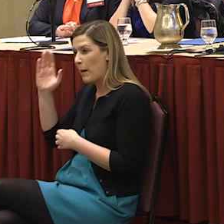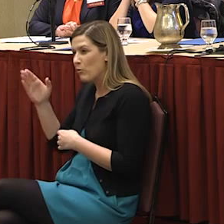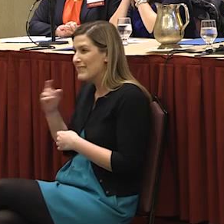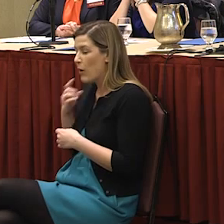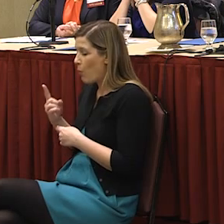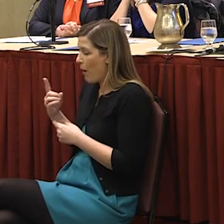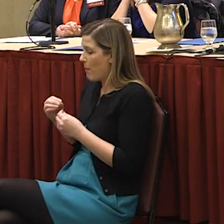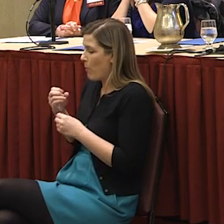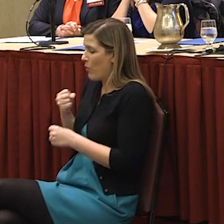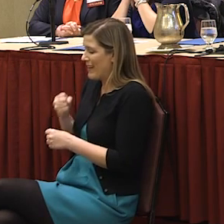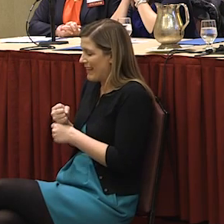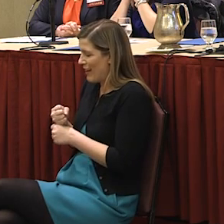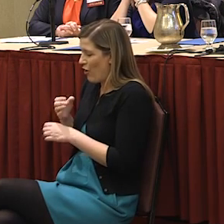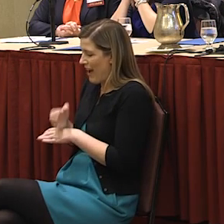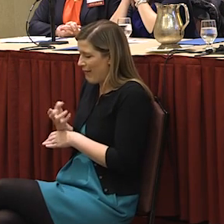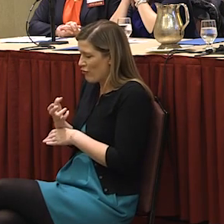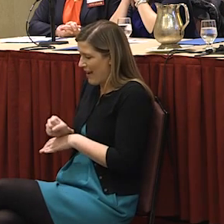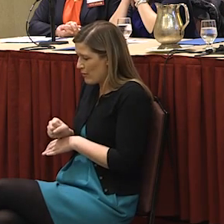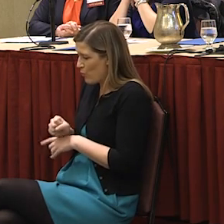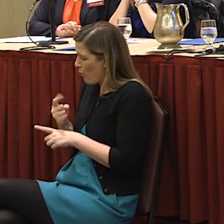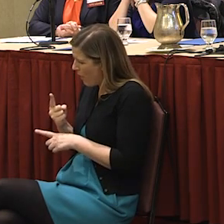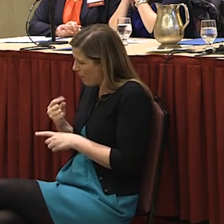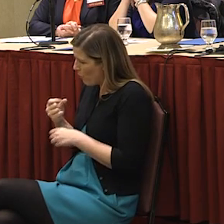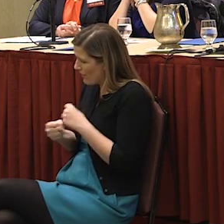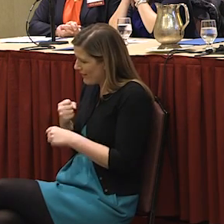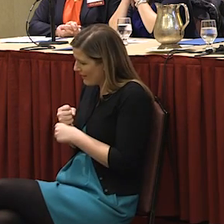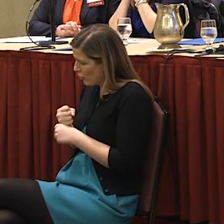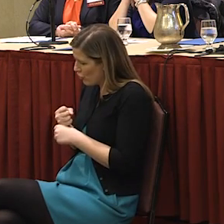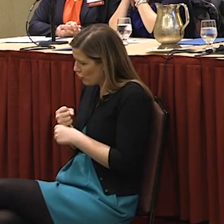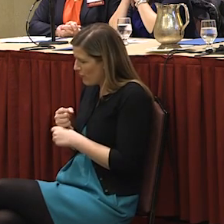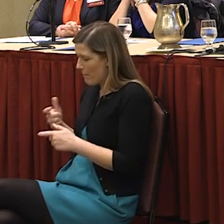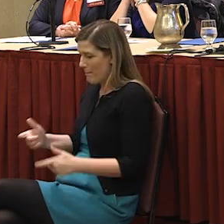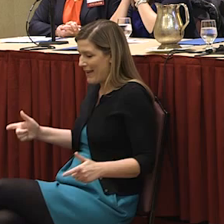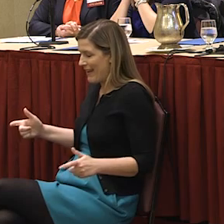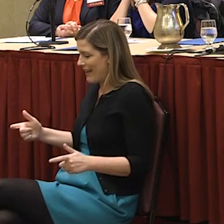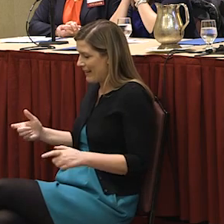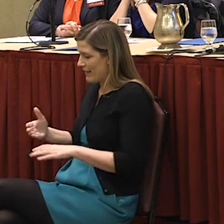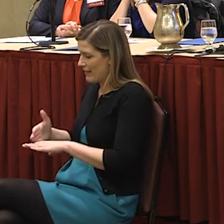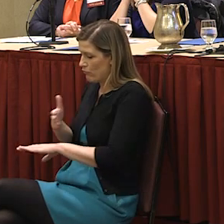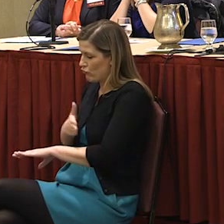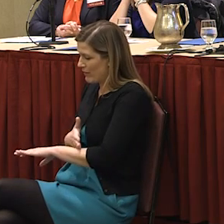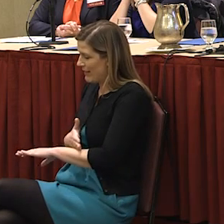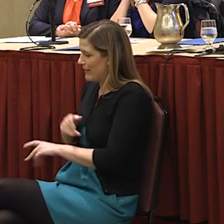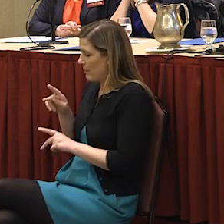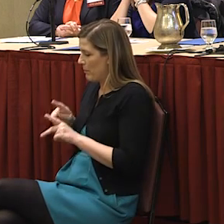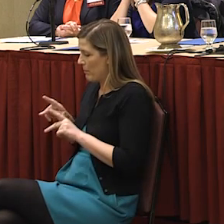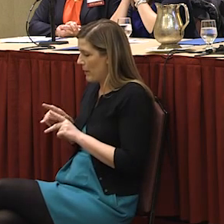of high school or college, 1 year of college, 1 more year more, dramatically increased